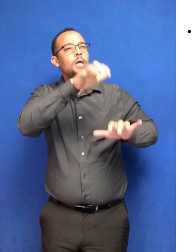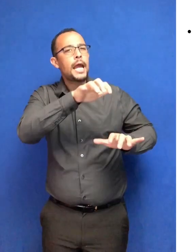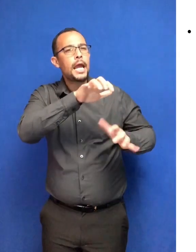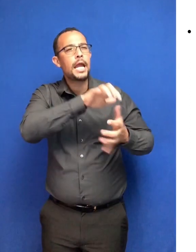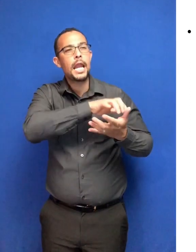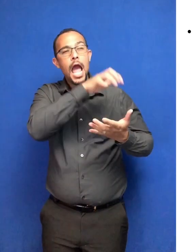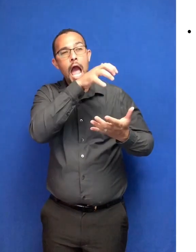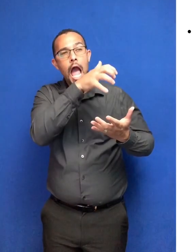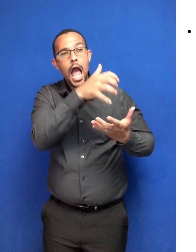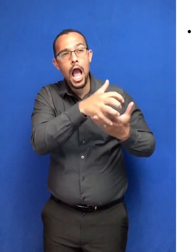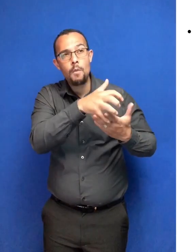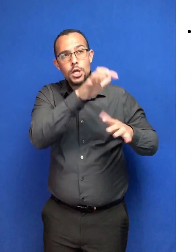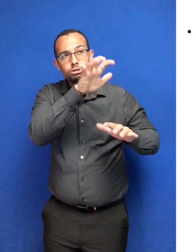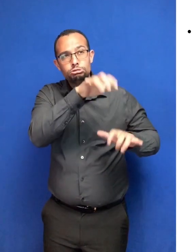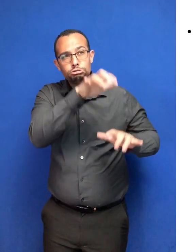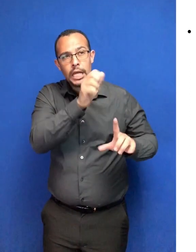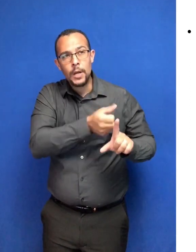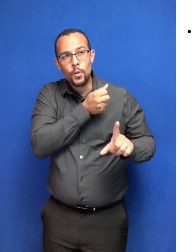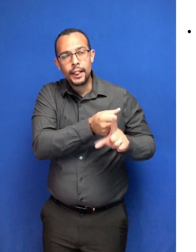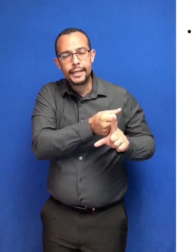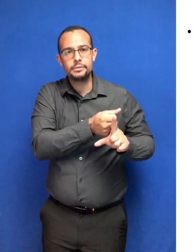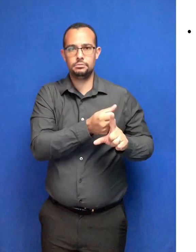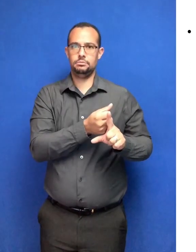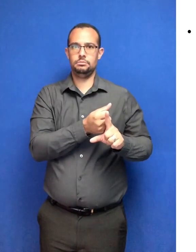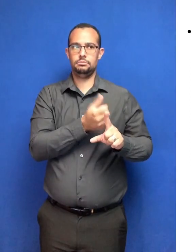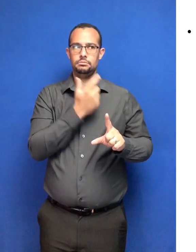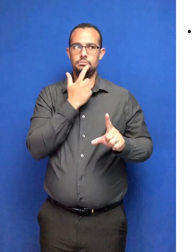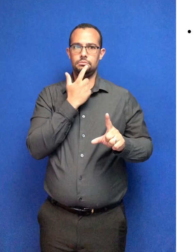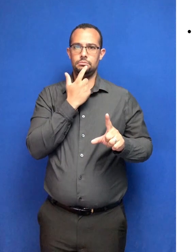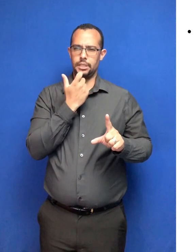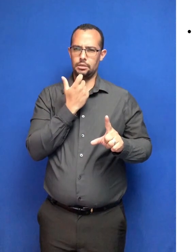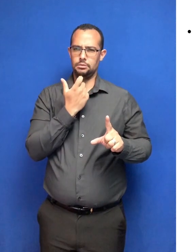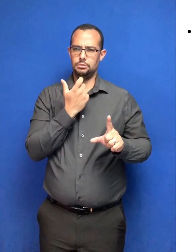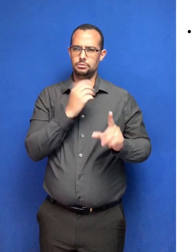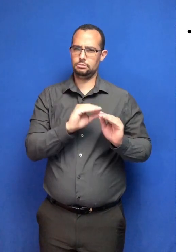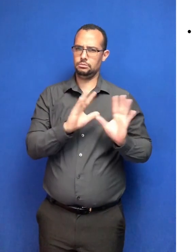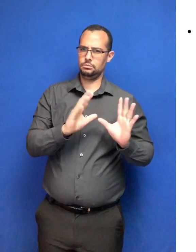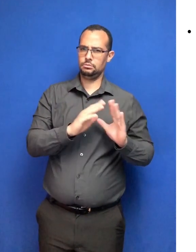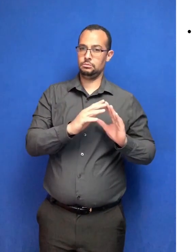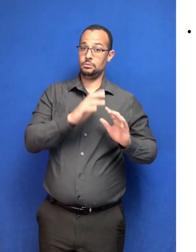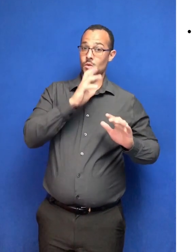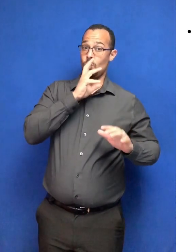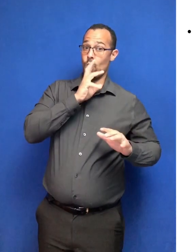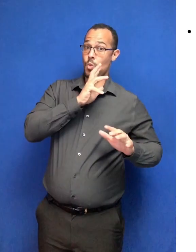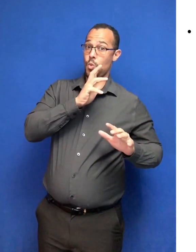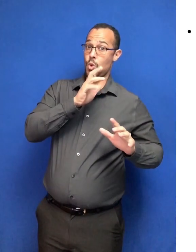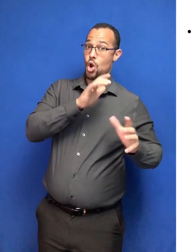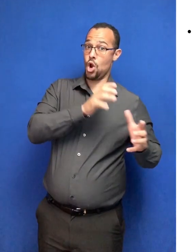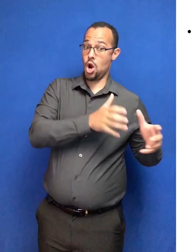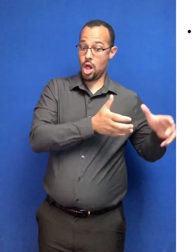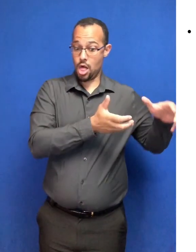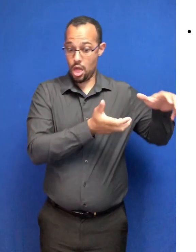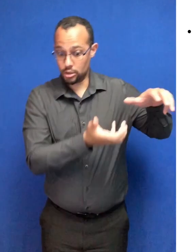intensity, and amount of water that would be expected. Because, of course, the amount of water to be dropped